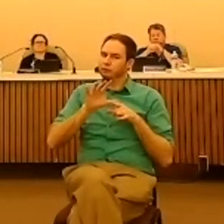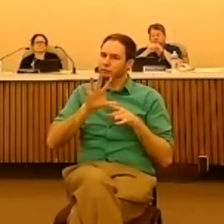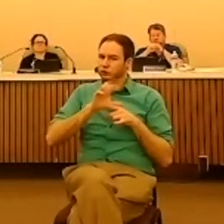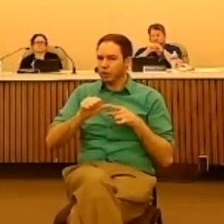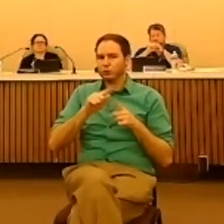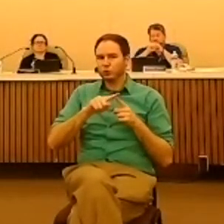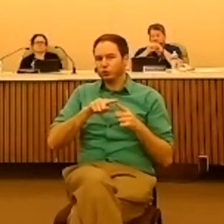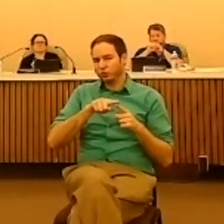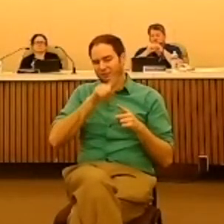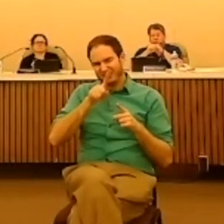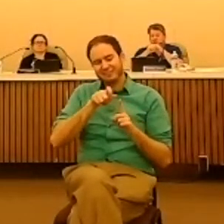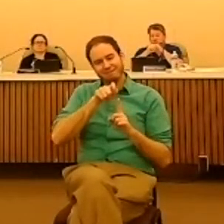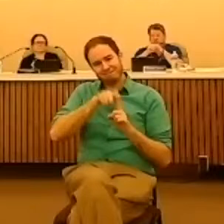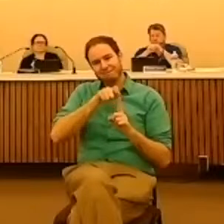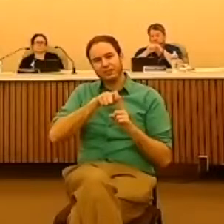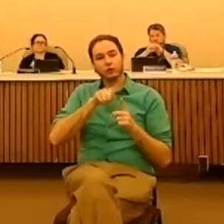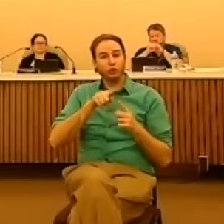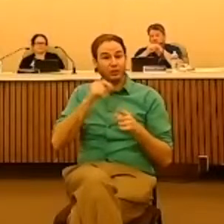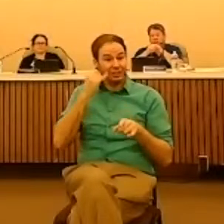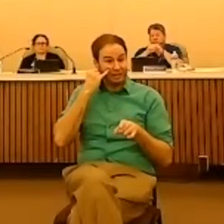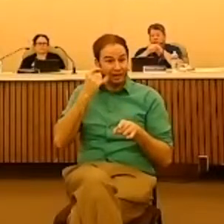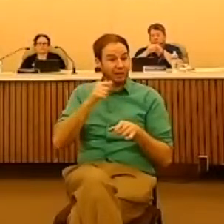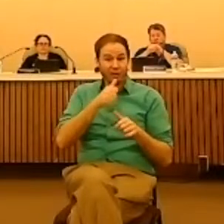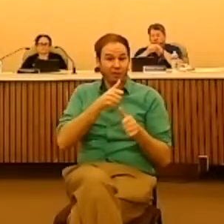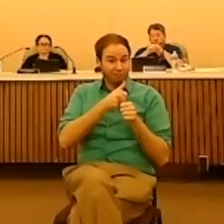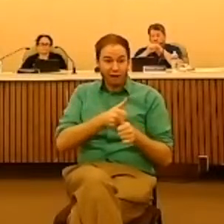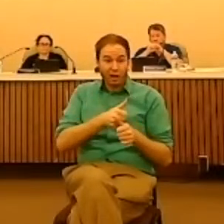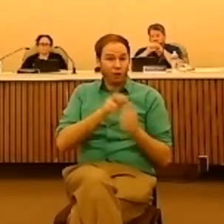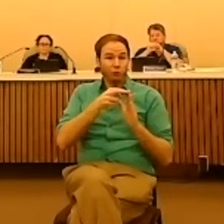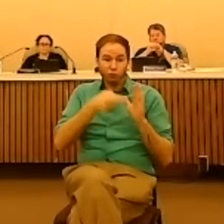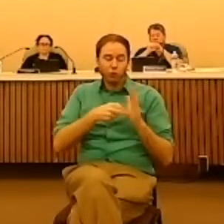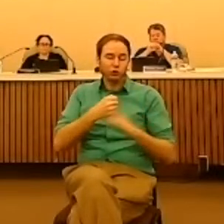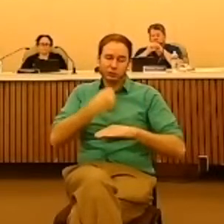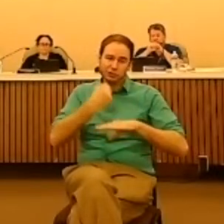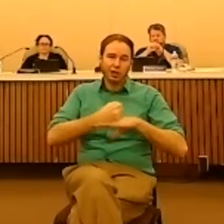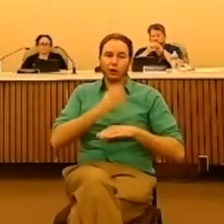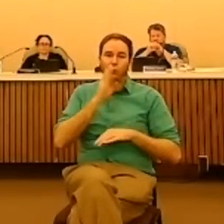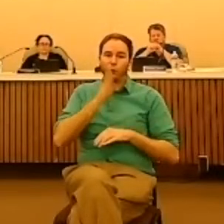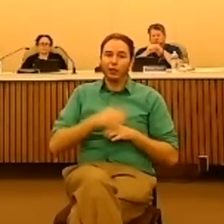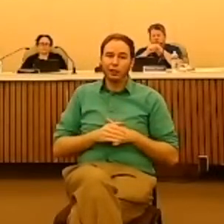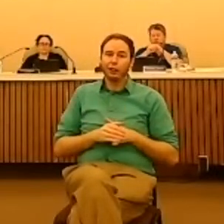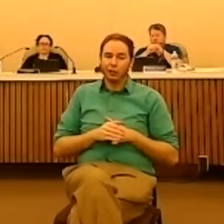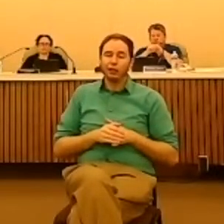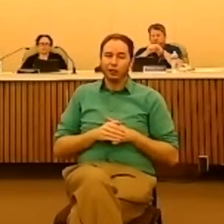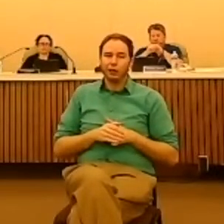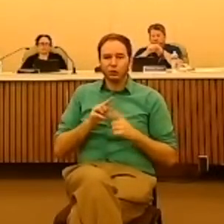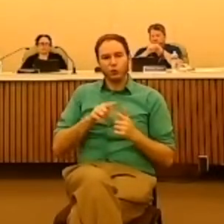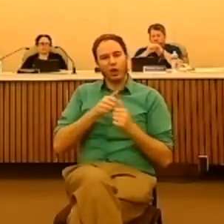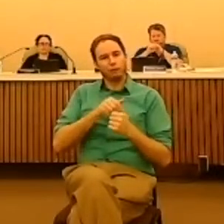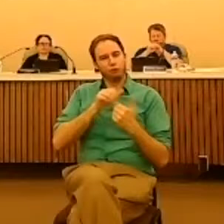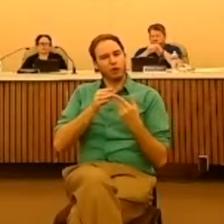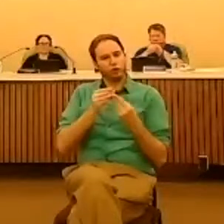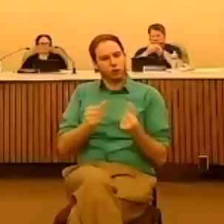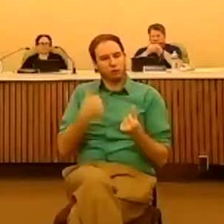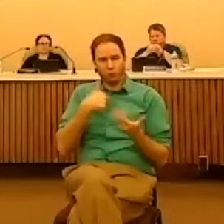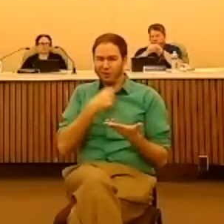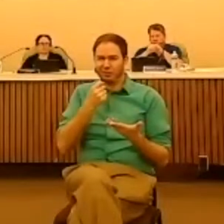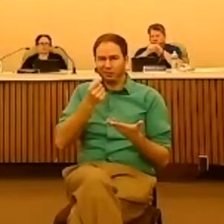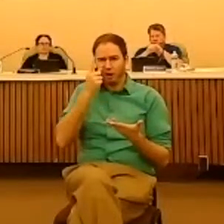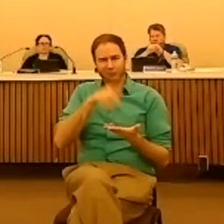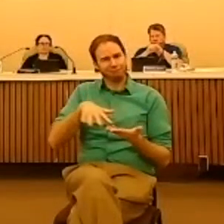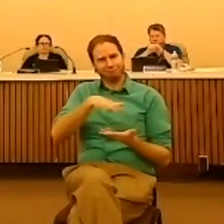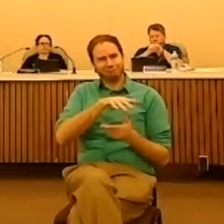top of these guys, including shutting them down if they're not following the rules, to help address that, because we